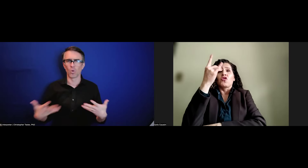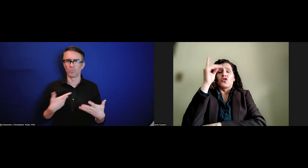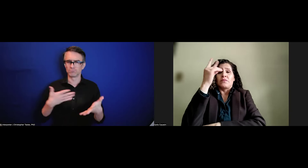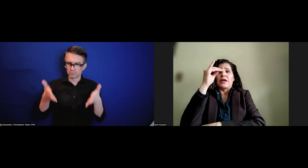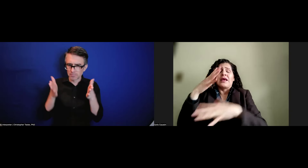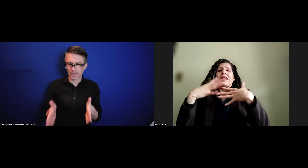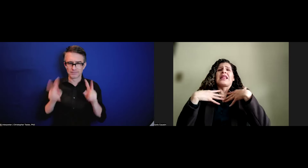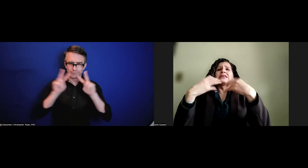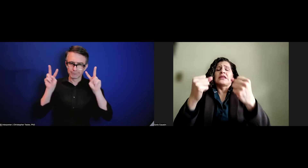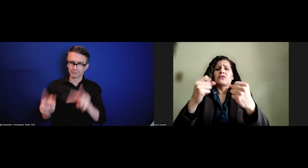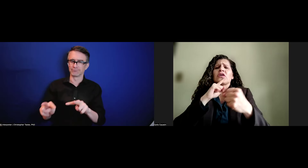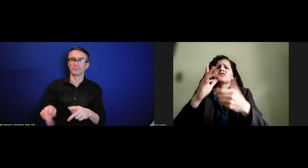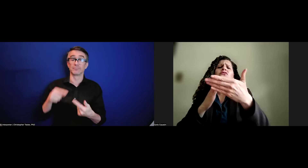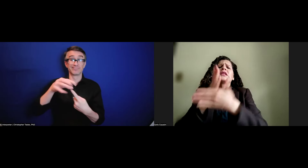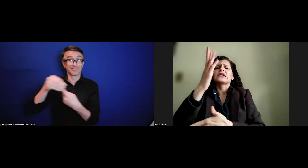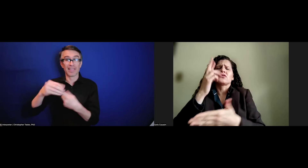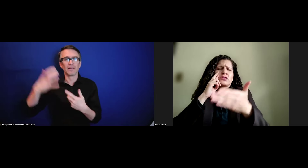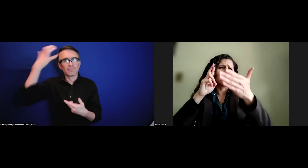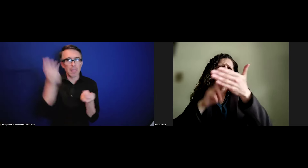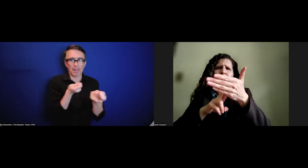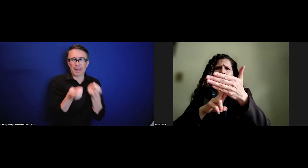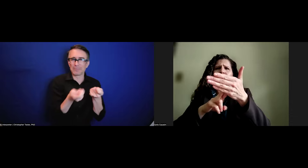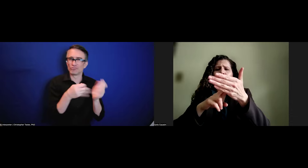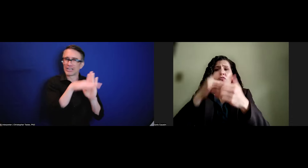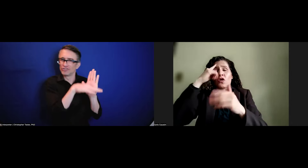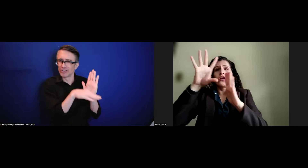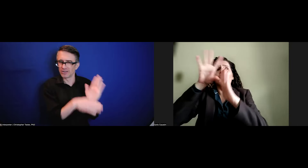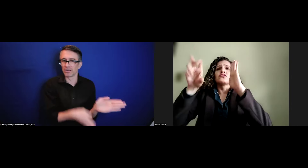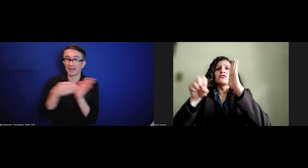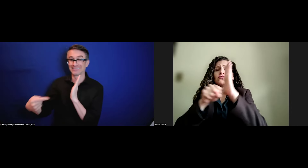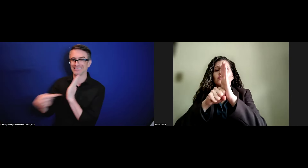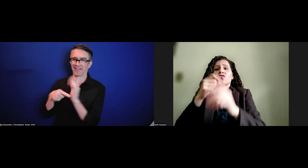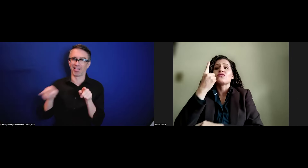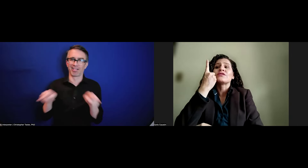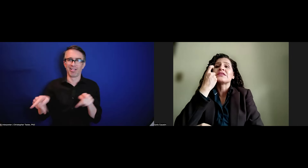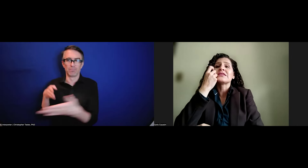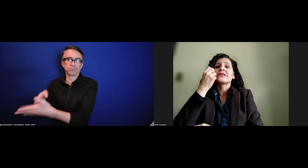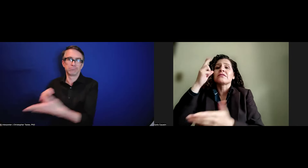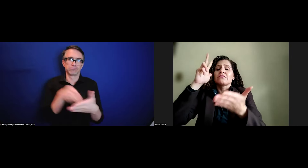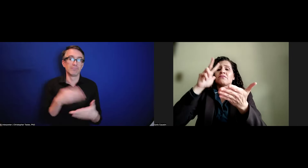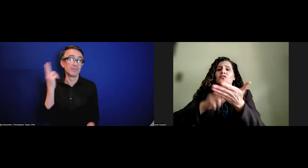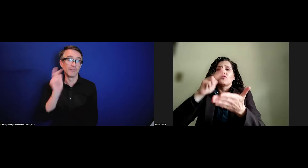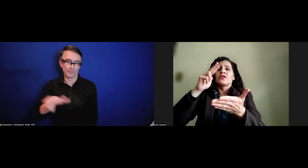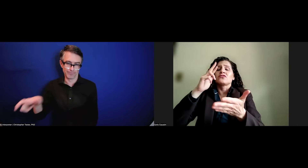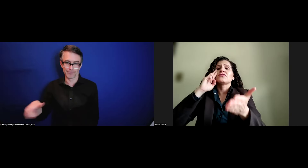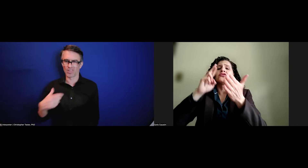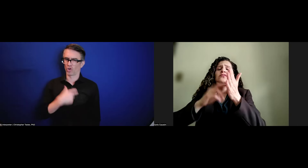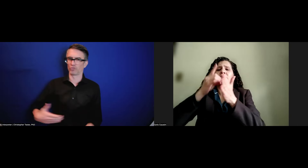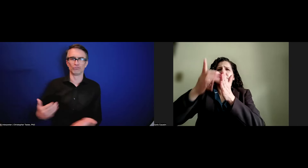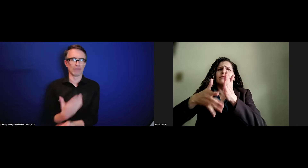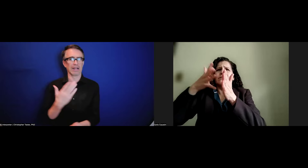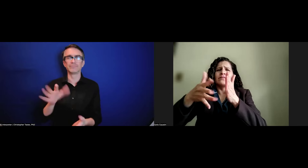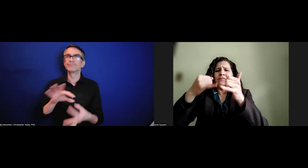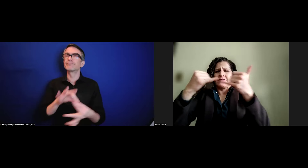We are talking about human rights, about the dignity of women and many deaf women who suffer today. Every day there are these barriers and these sufferings